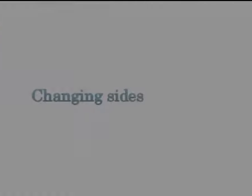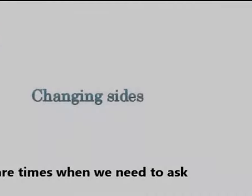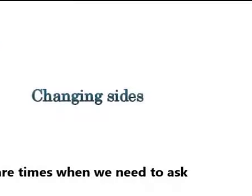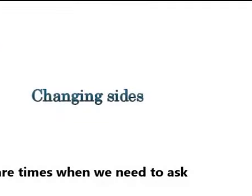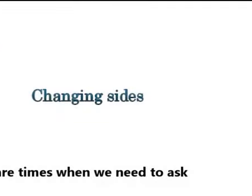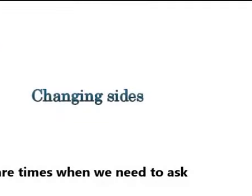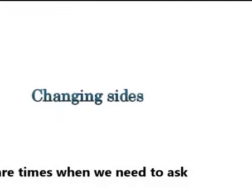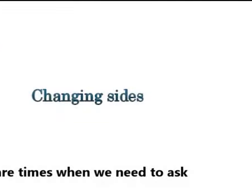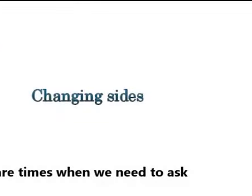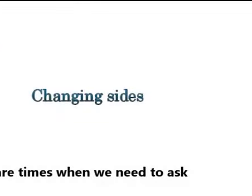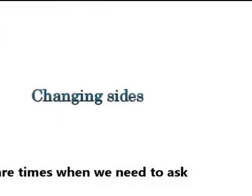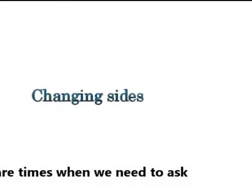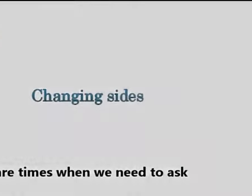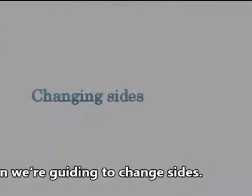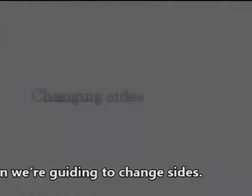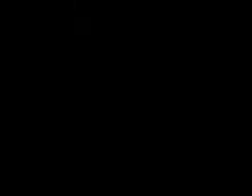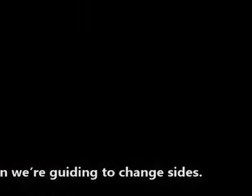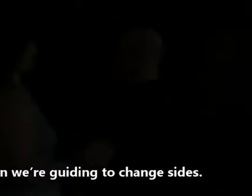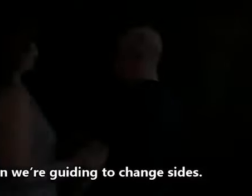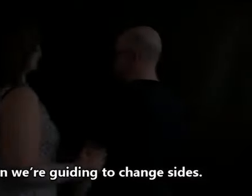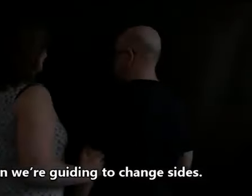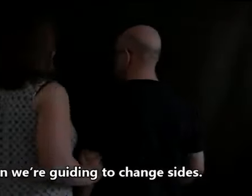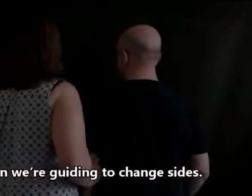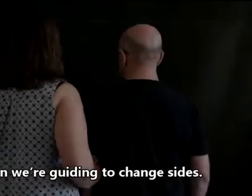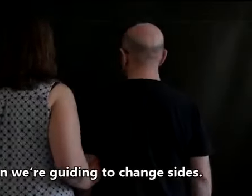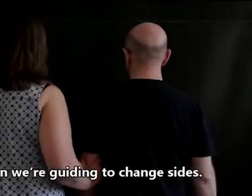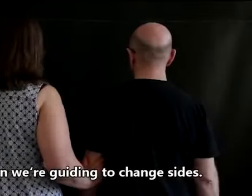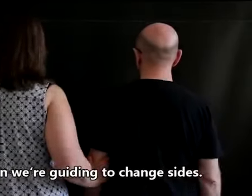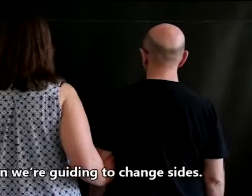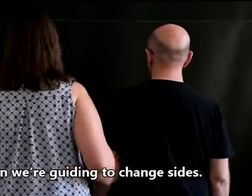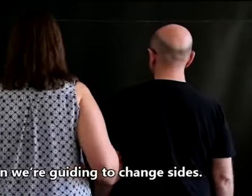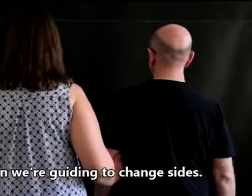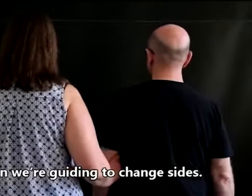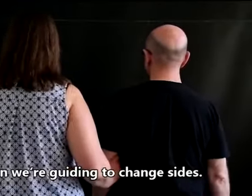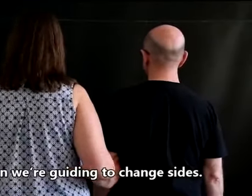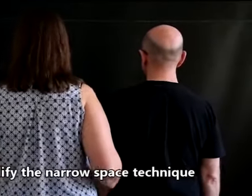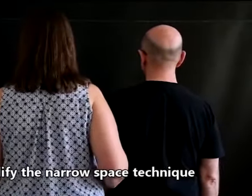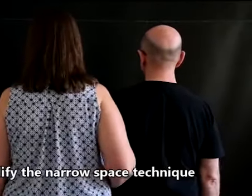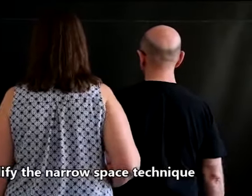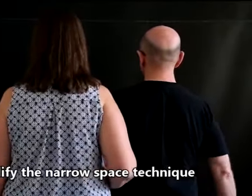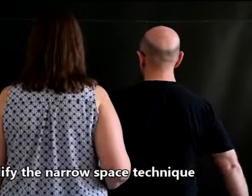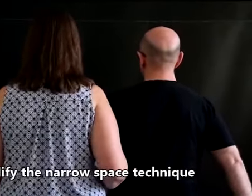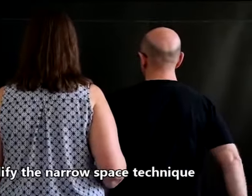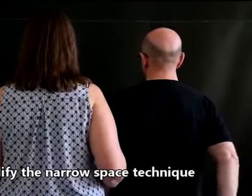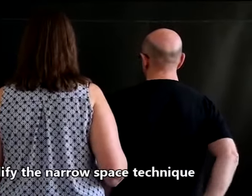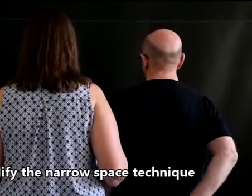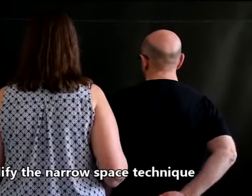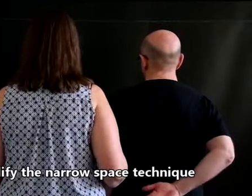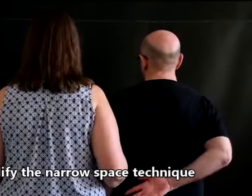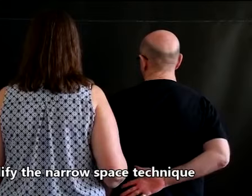There are times when we need to ask the person we're guiding to change sides. We modify the narrow space